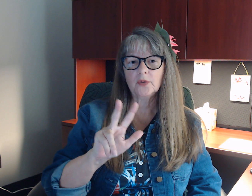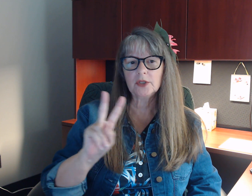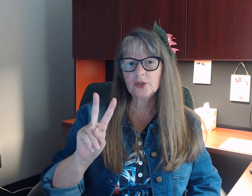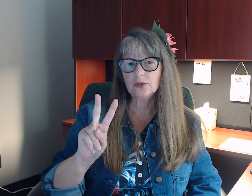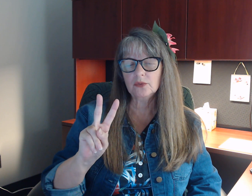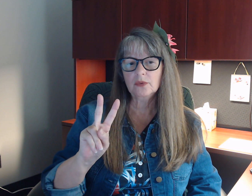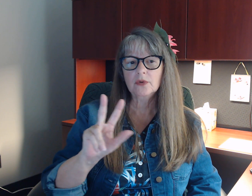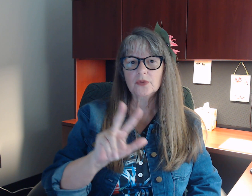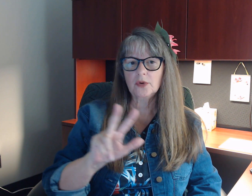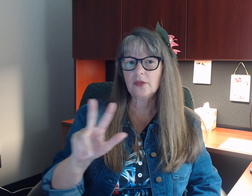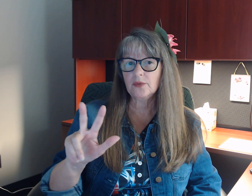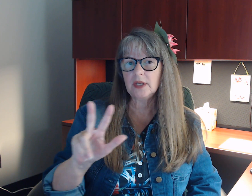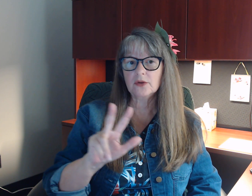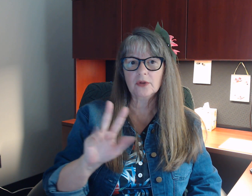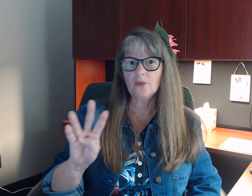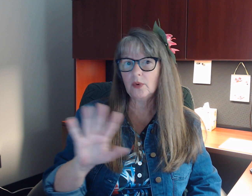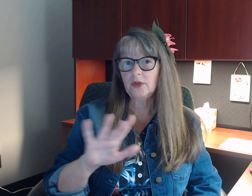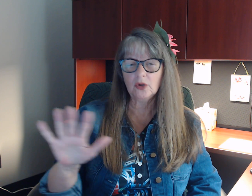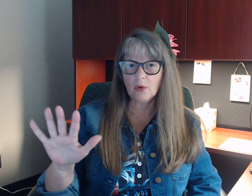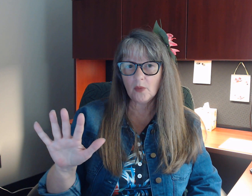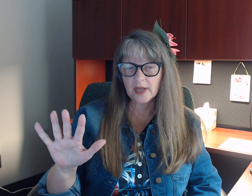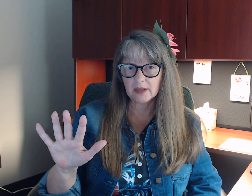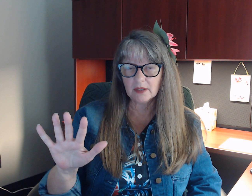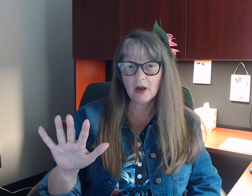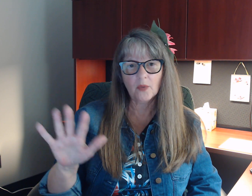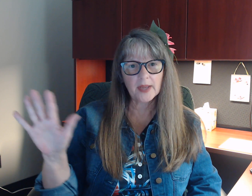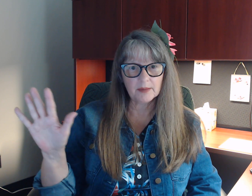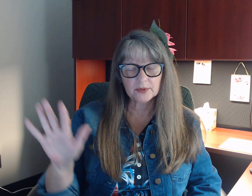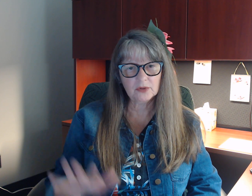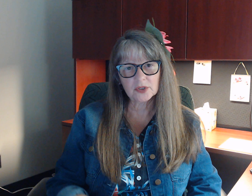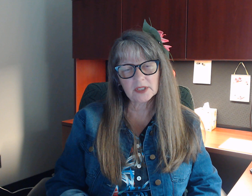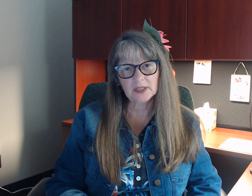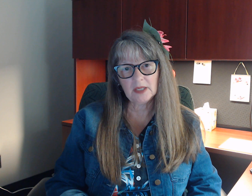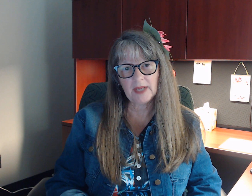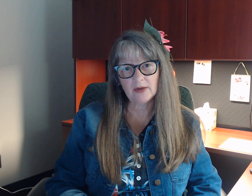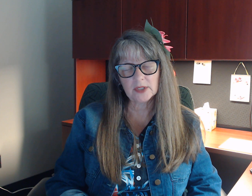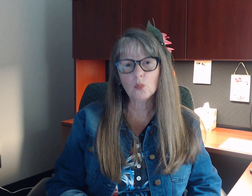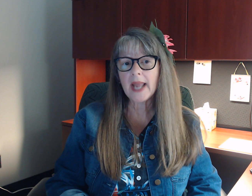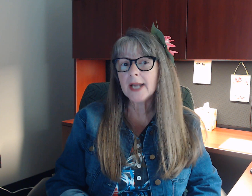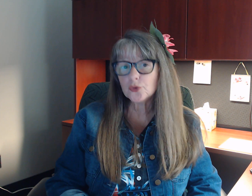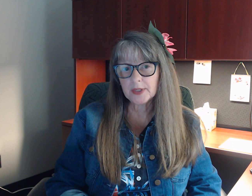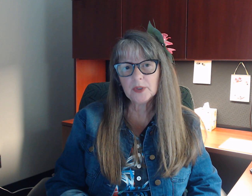32, 33, 34, and then you go all the way up. All the way up. You can just keep counting. 100, when you get